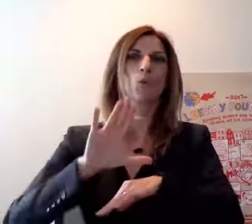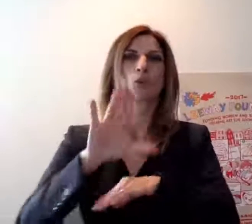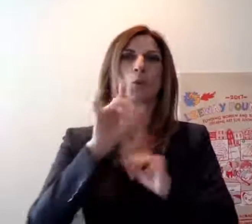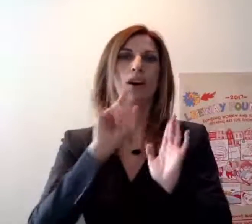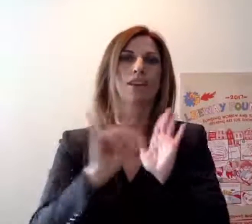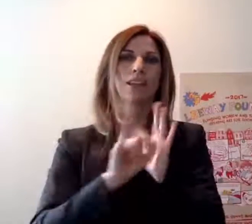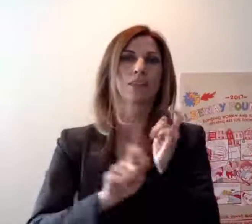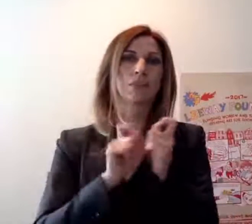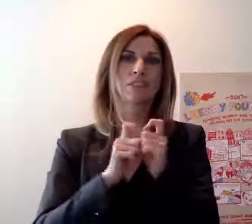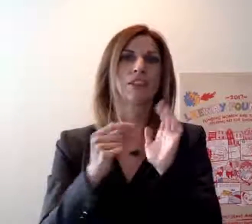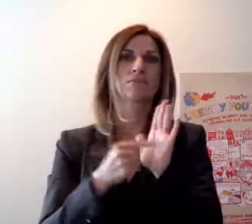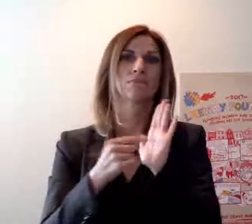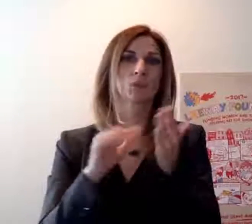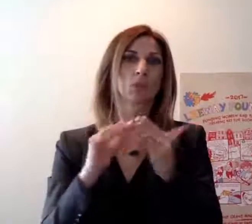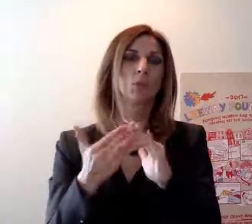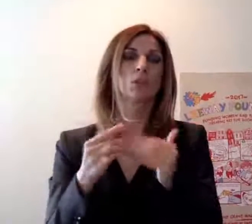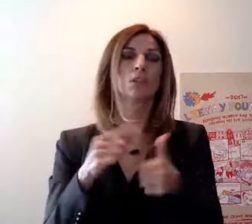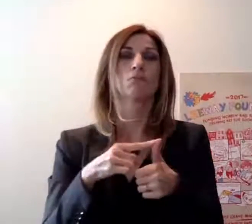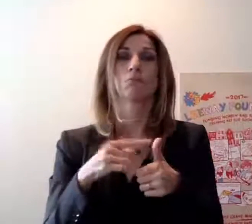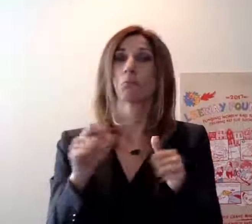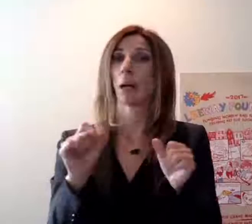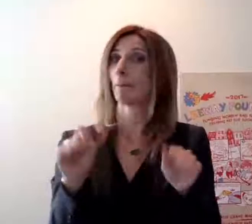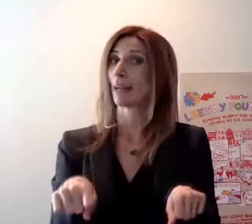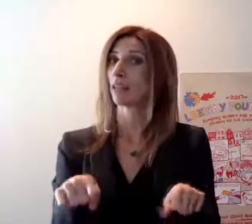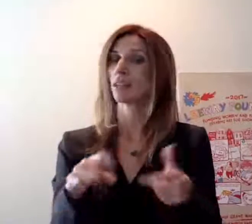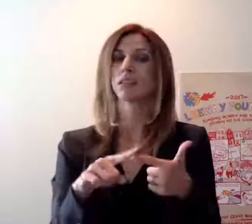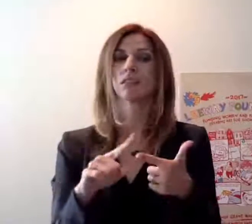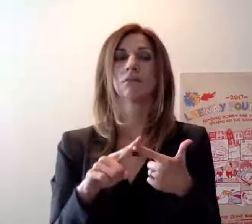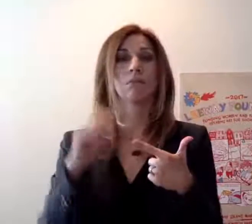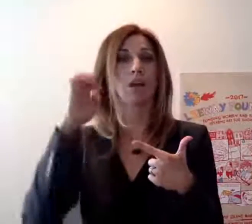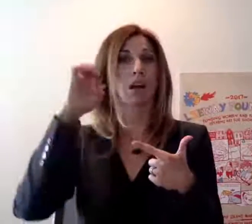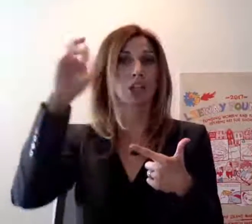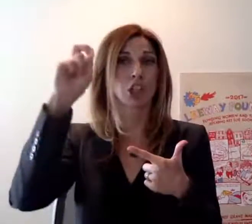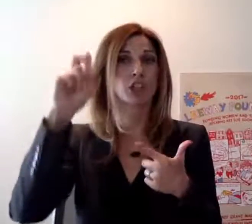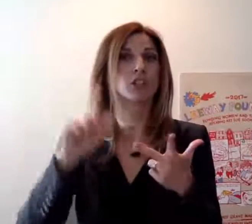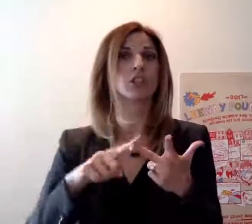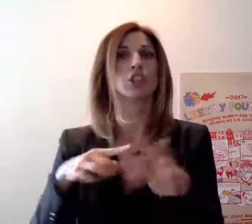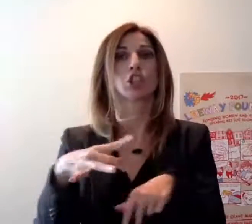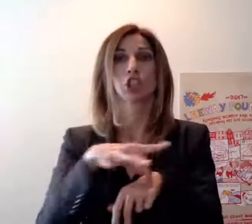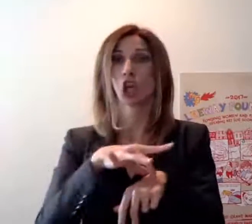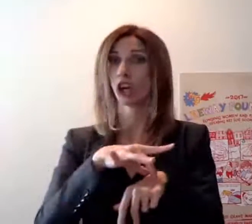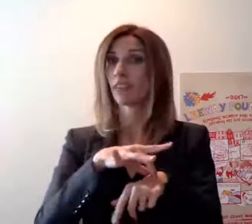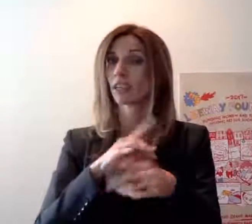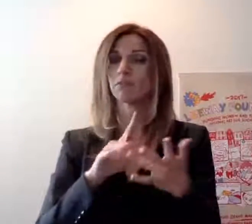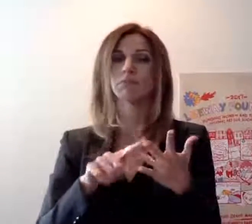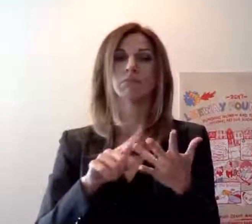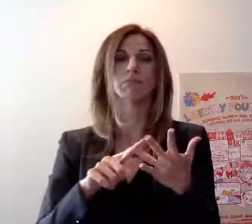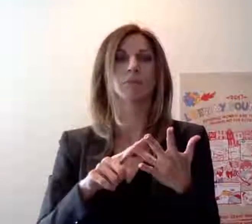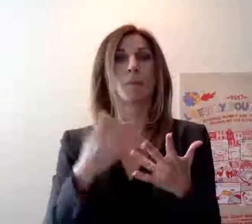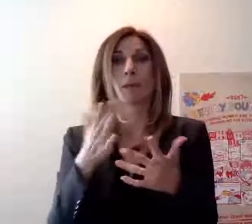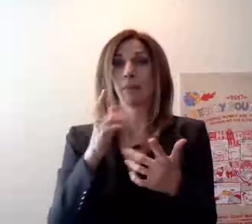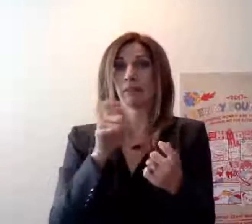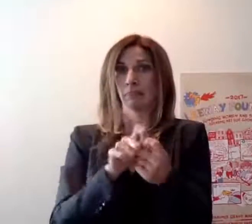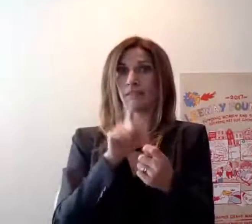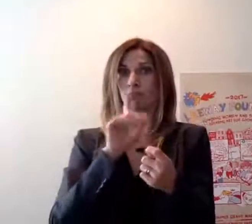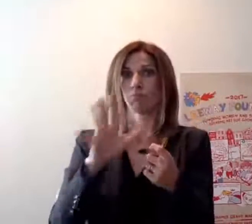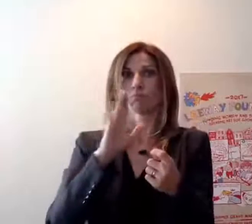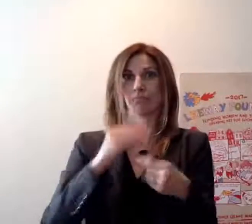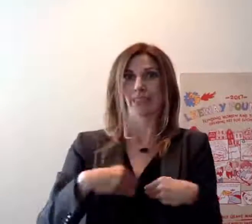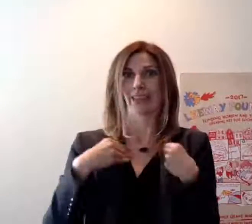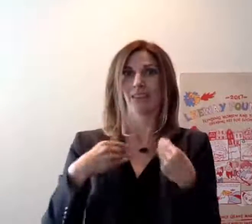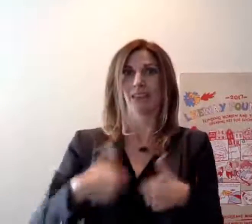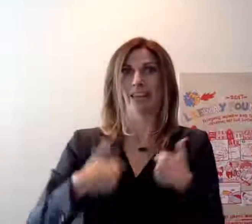particular community could be ability, education, geography, so your particular neighborhood or